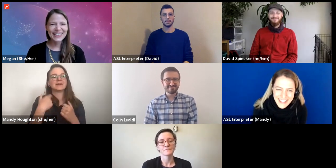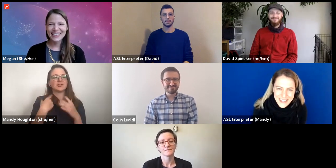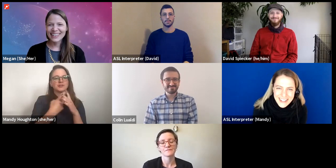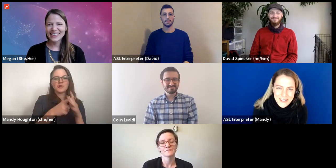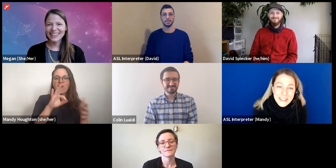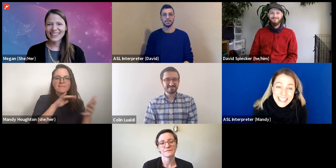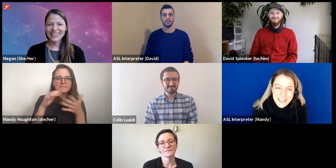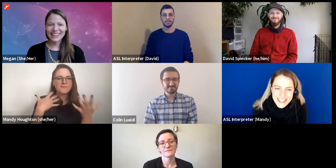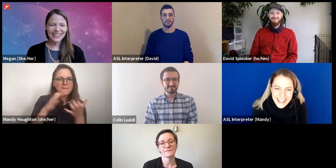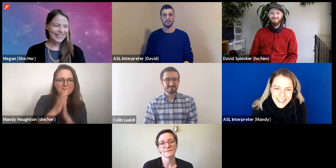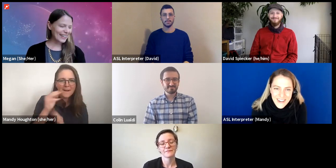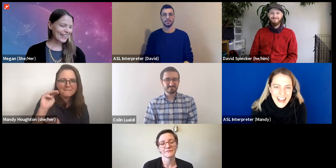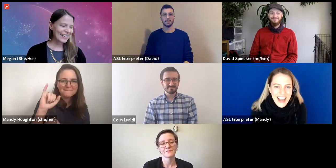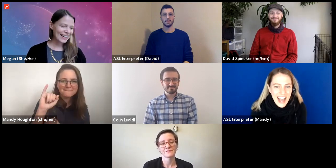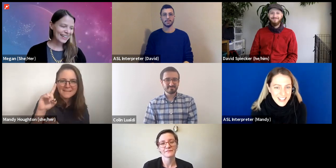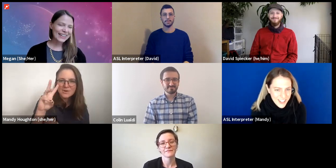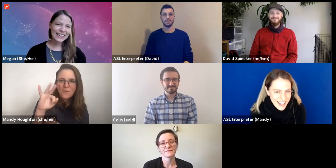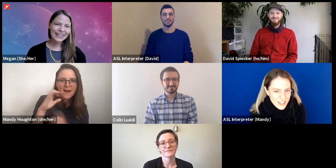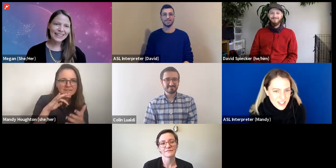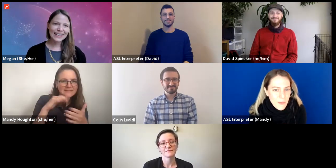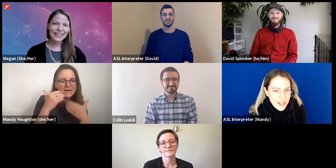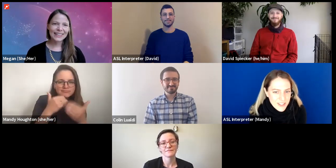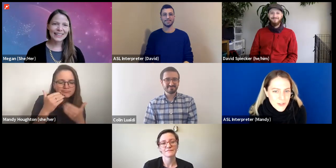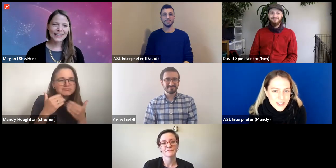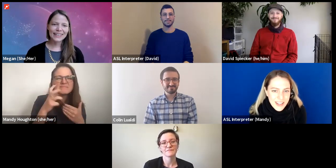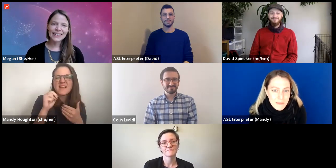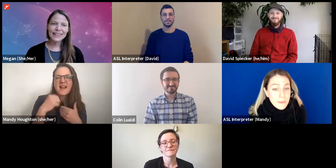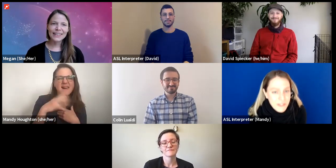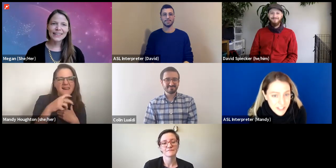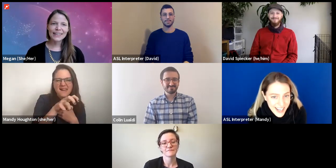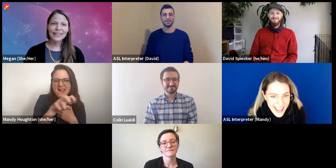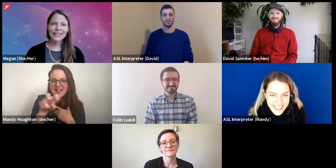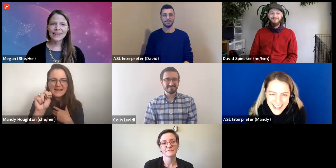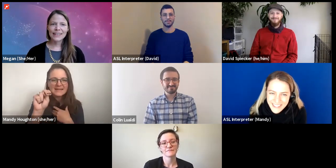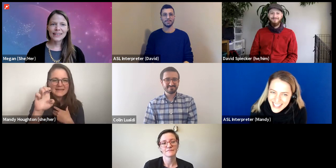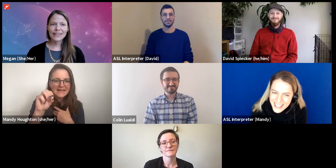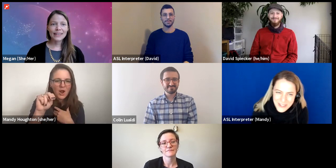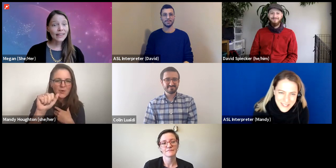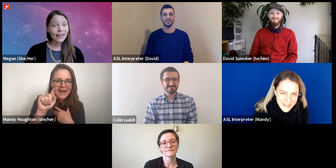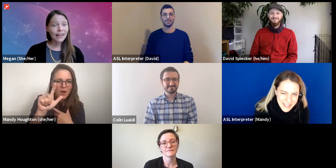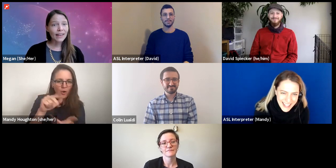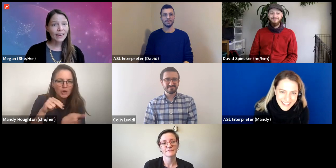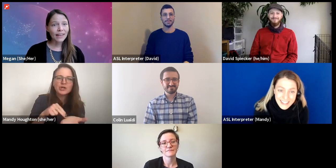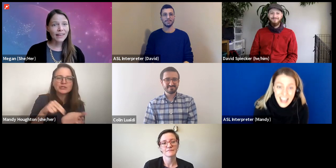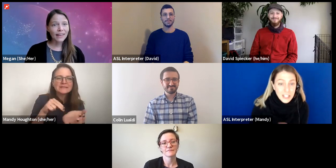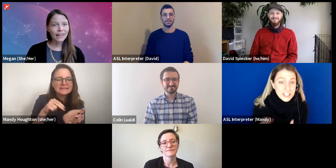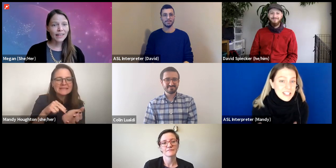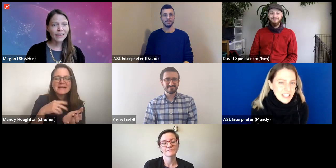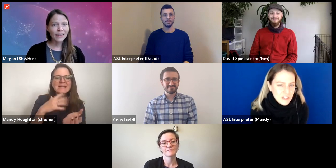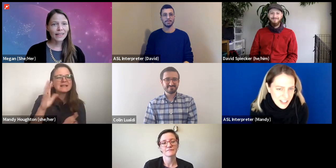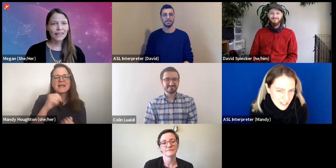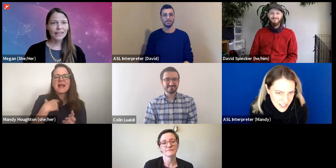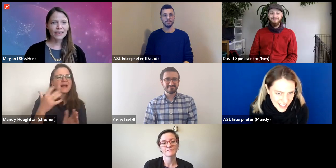and my science journey is pretty interesting. So I started actually wanting to study midwifery and then I realized that wasn't for me and I looked